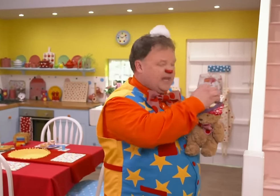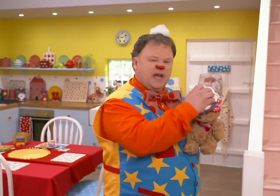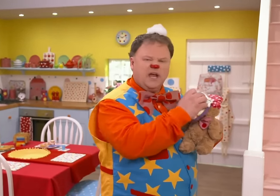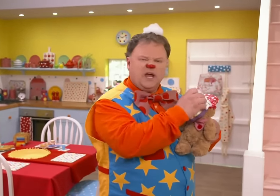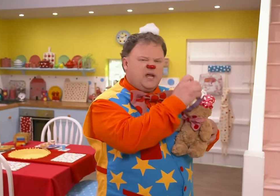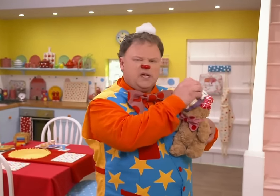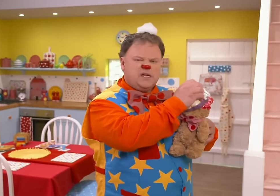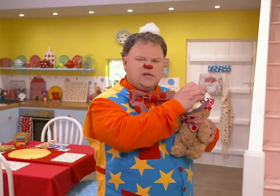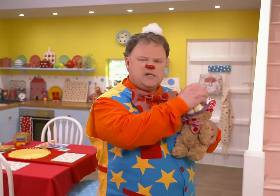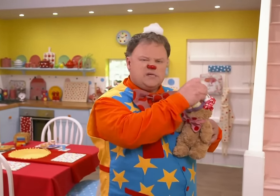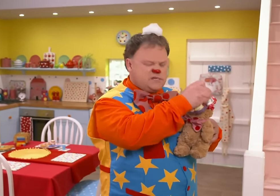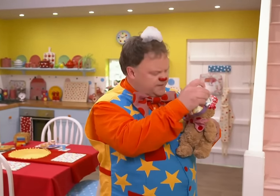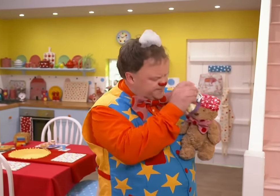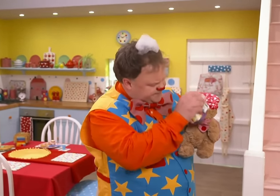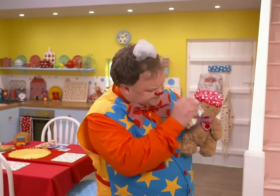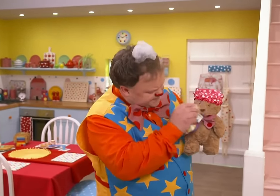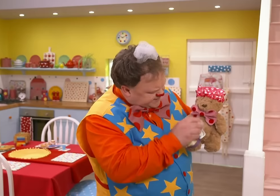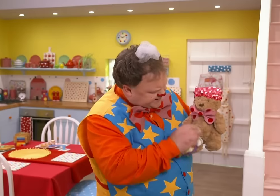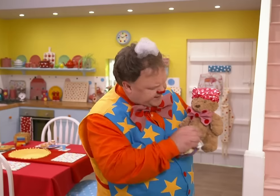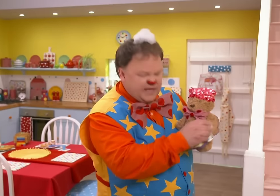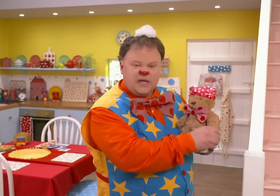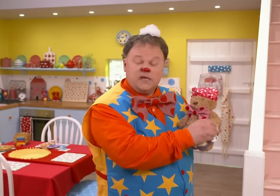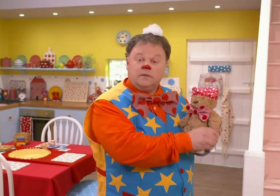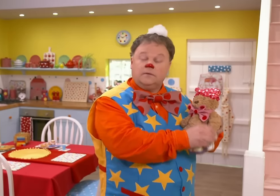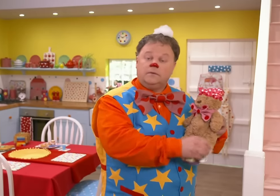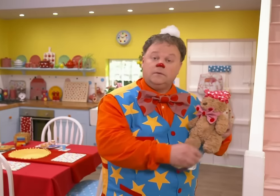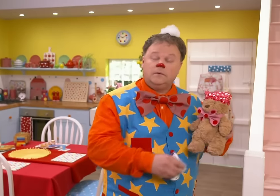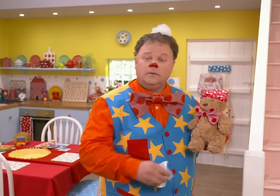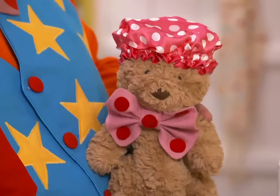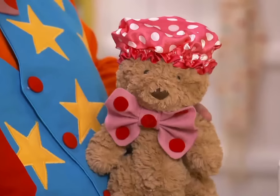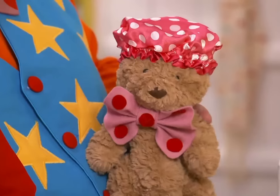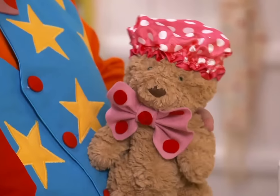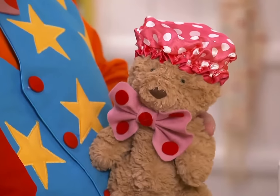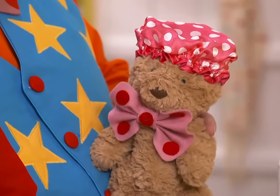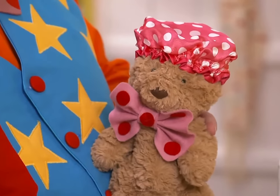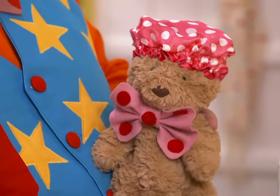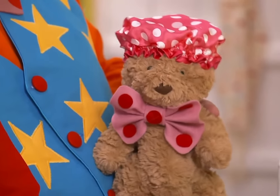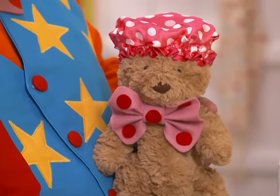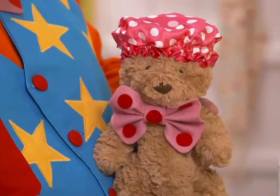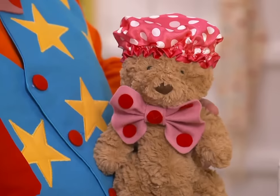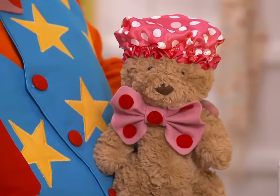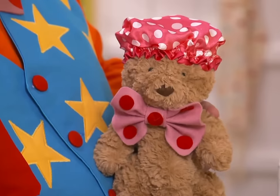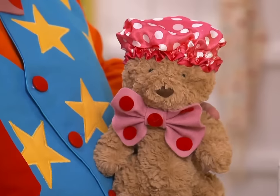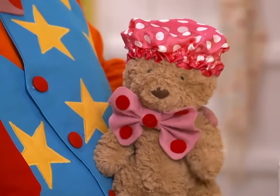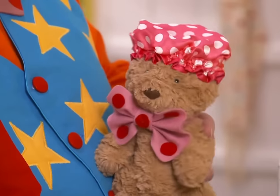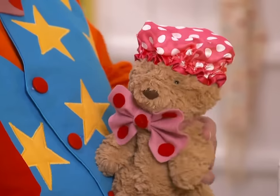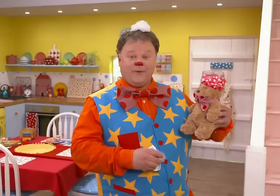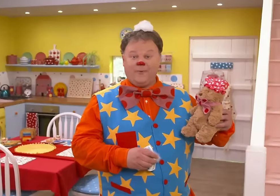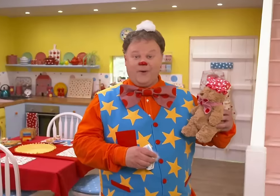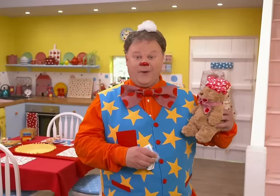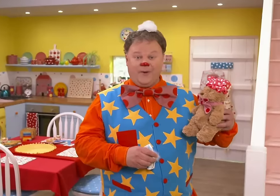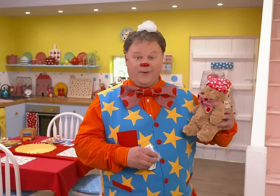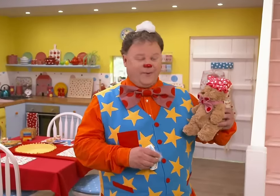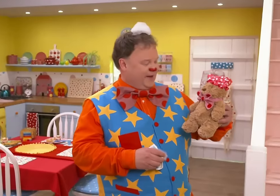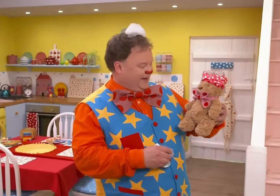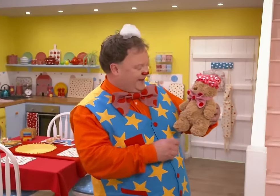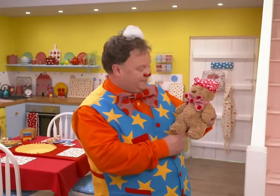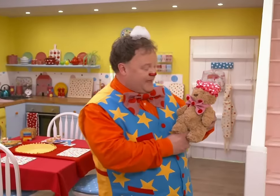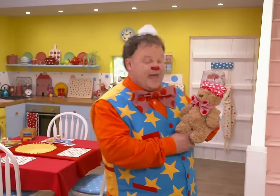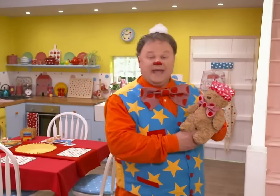might not have been the bubble bath you wanted, but all the bubbles have still cleaned Tumble Ted. Oh, woohoo!